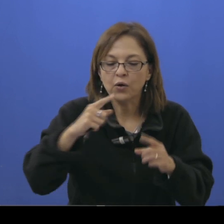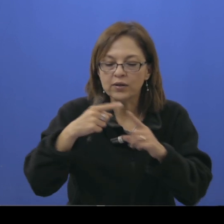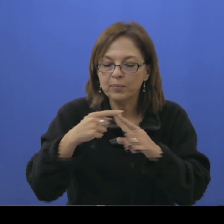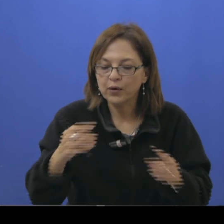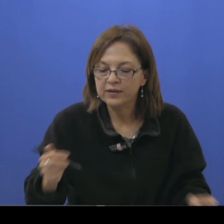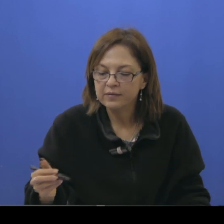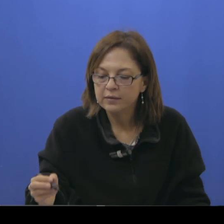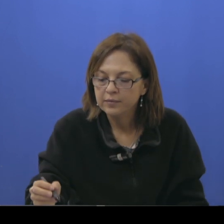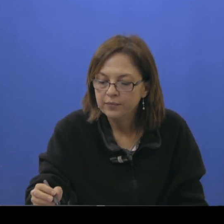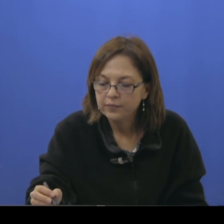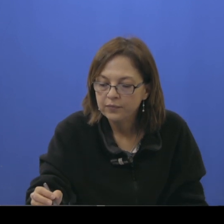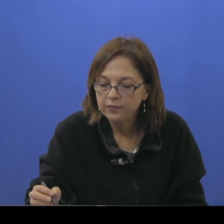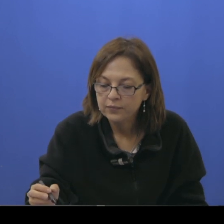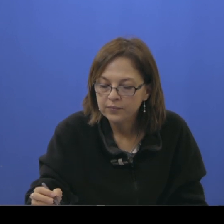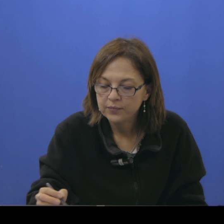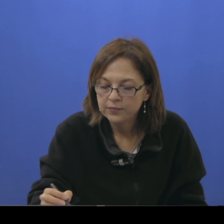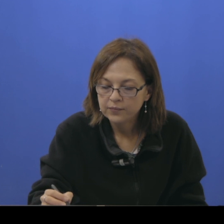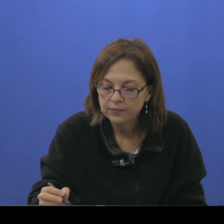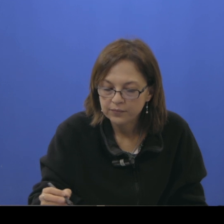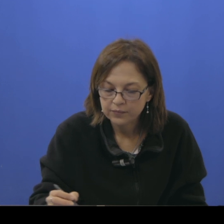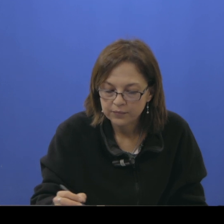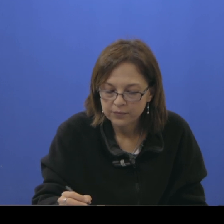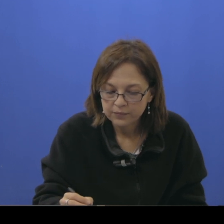Connect all the points.